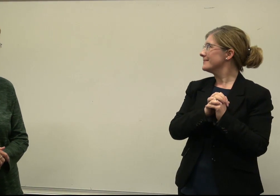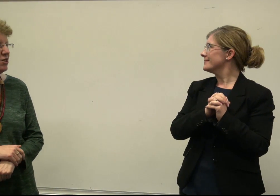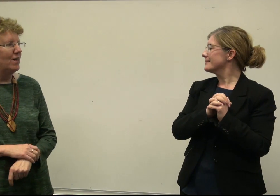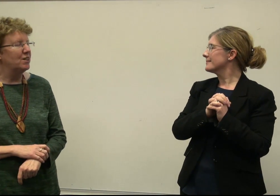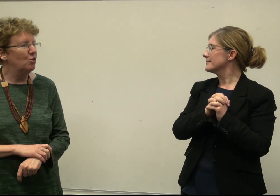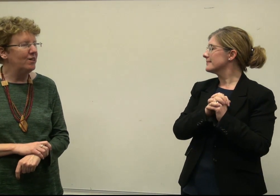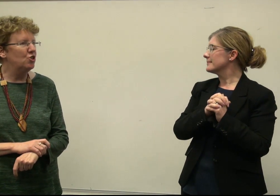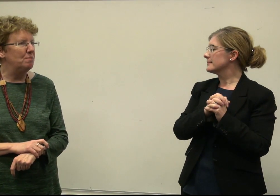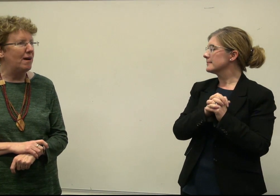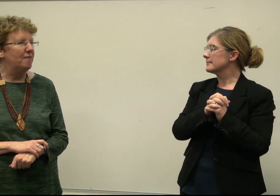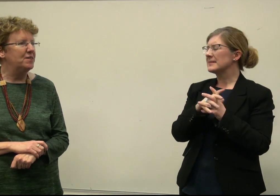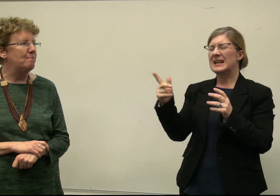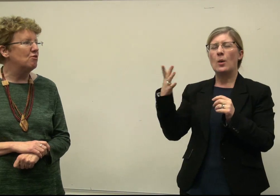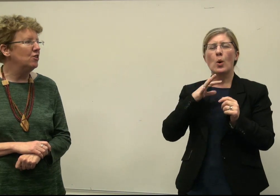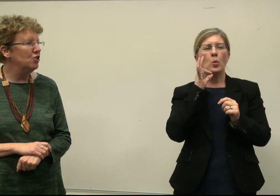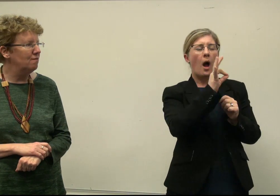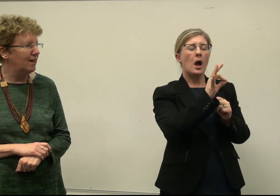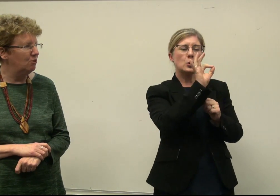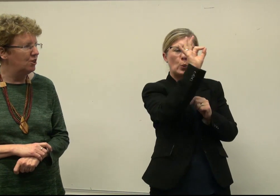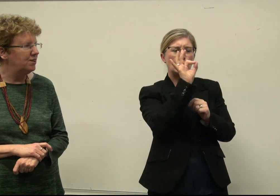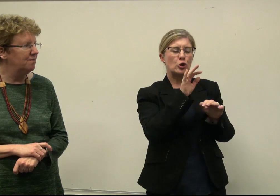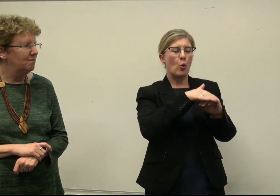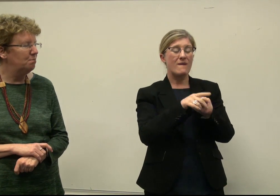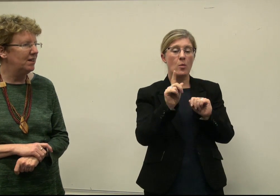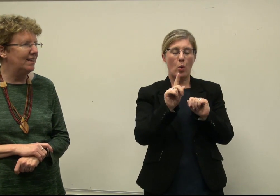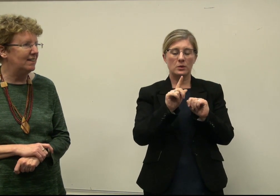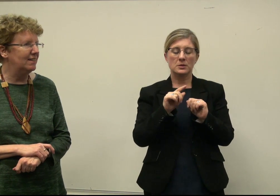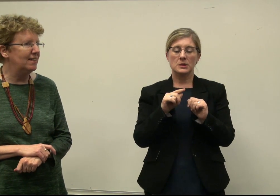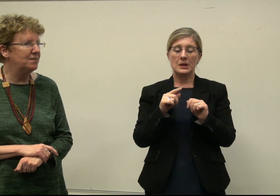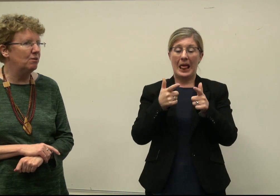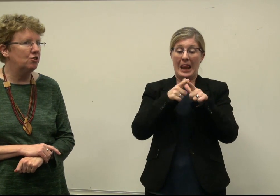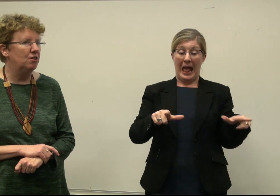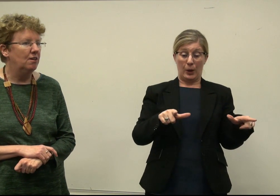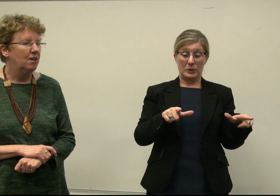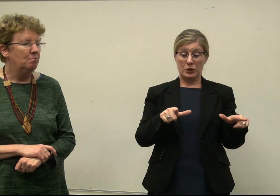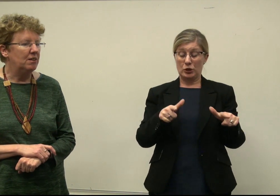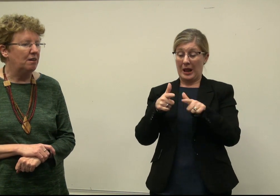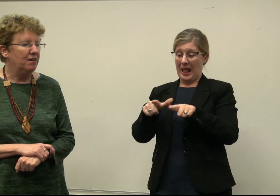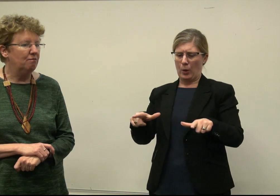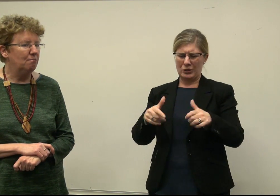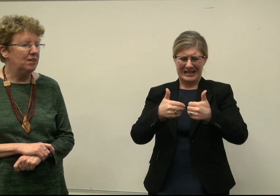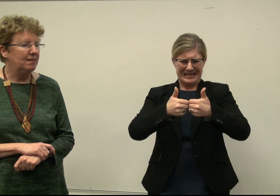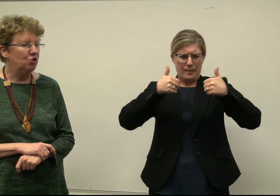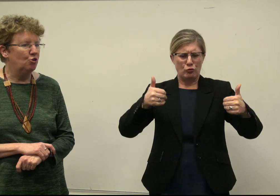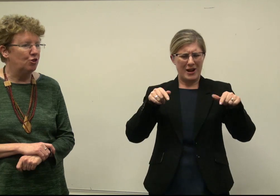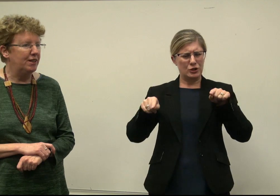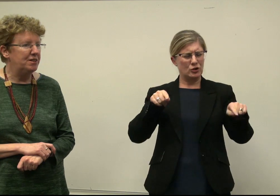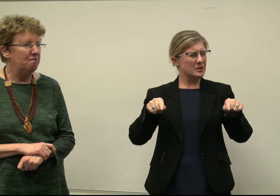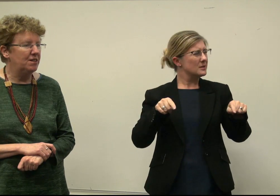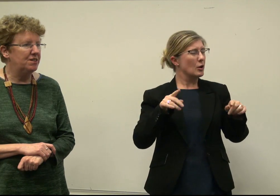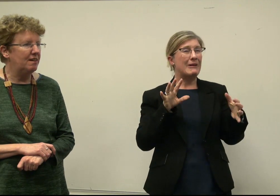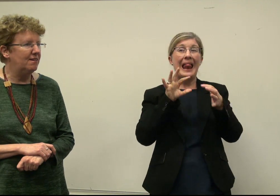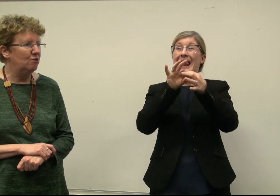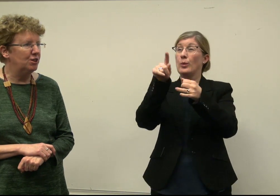I'd just like to ask a question about the separation of languages, a bit linked to the last question, because I think for many deaf children, they